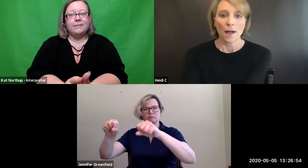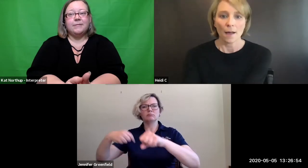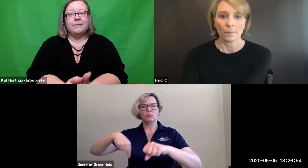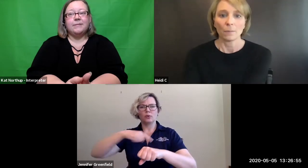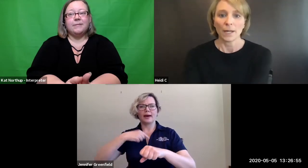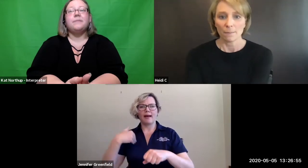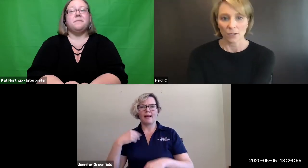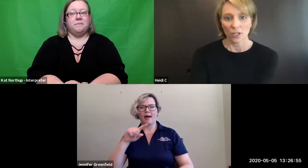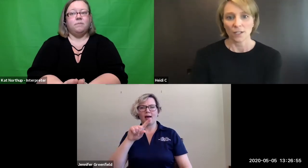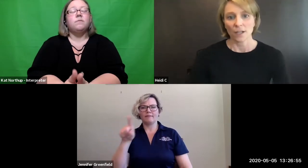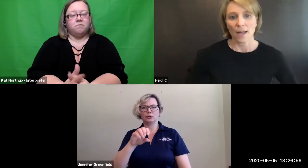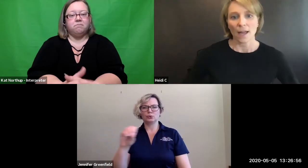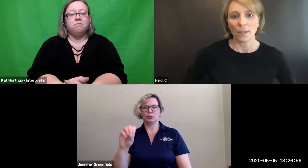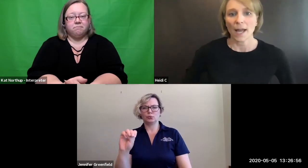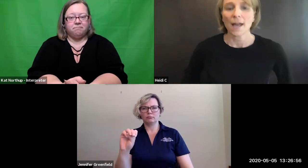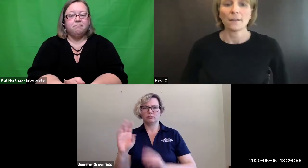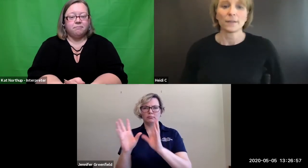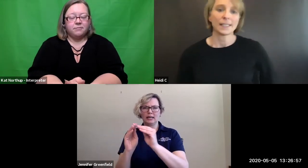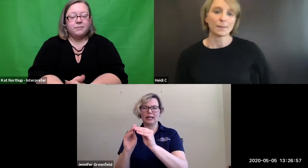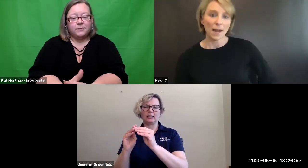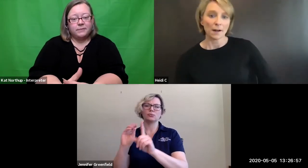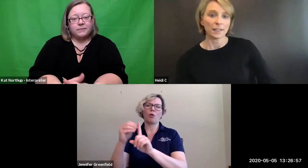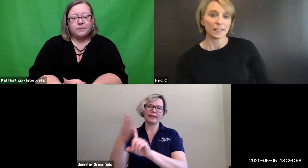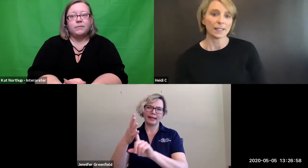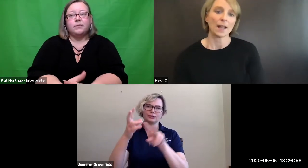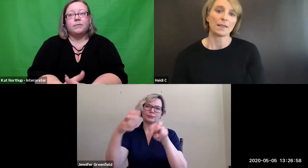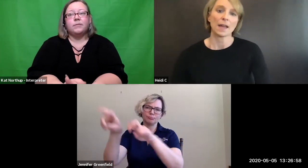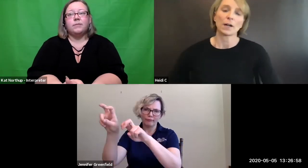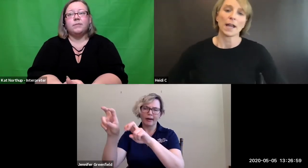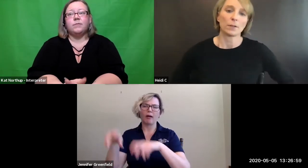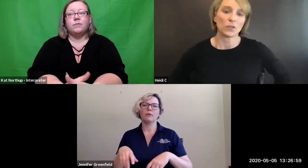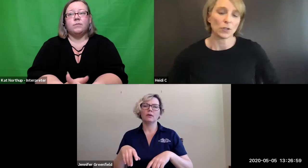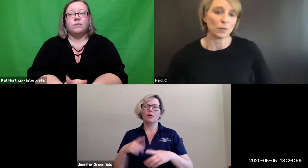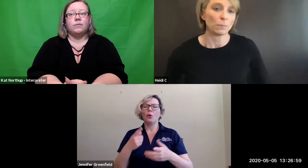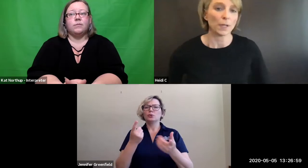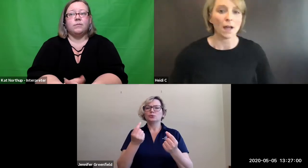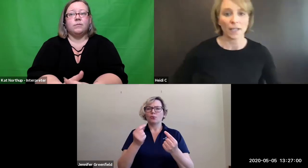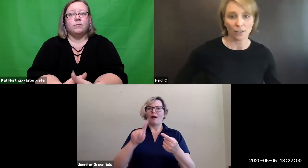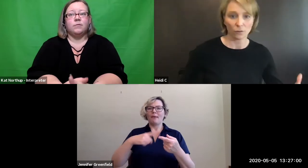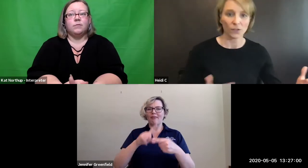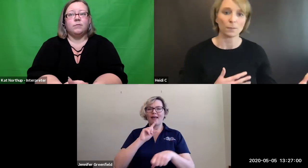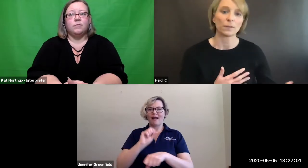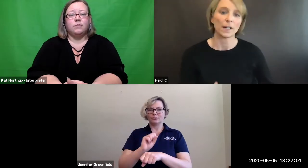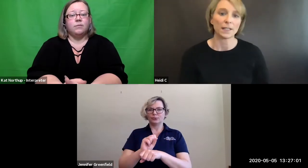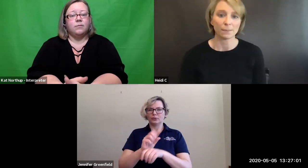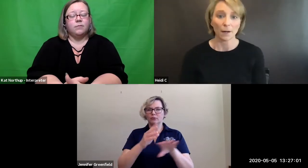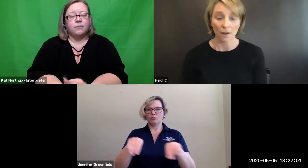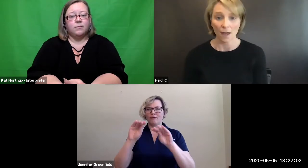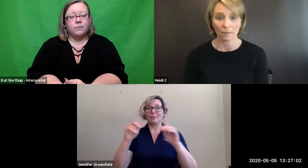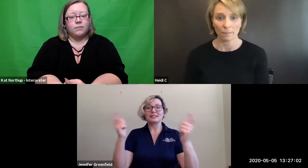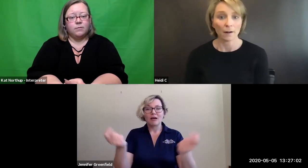Also, we had mentioned that we have some parents that we're able to bring online through Zoom for